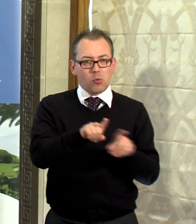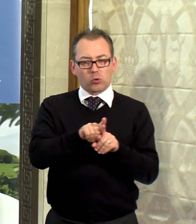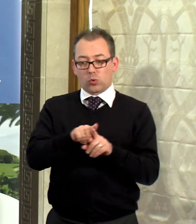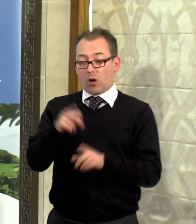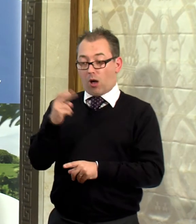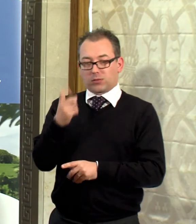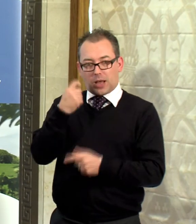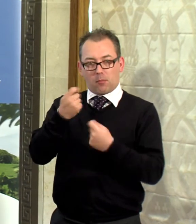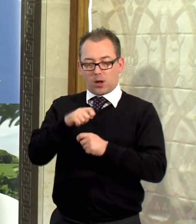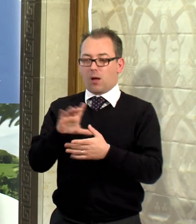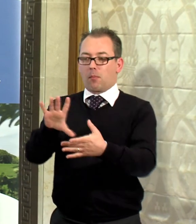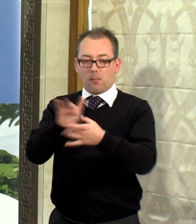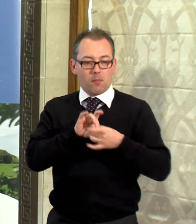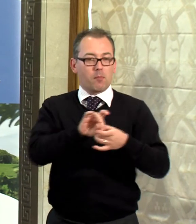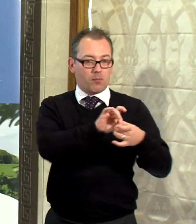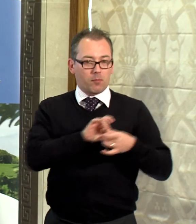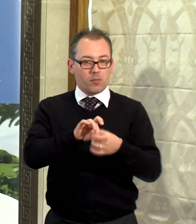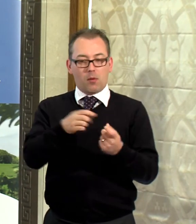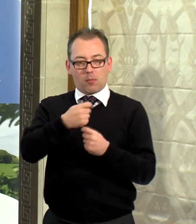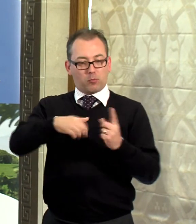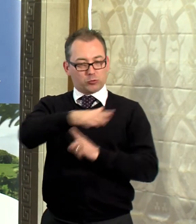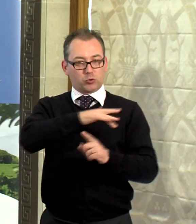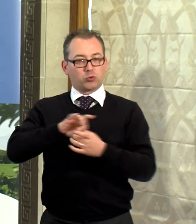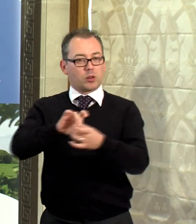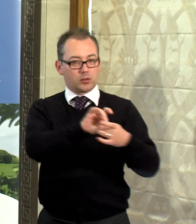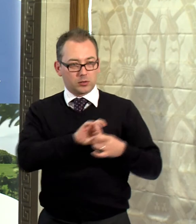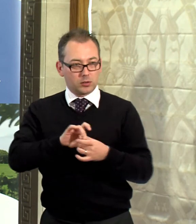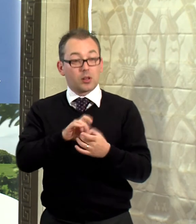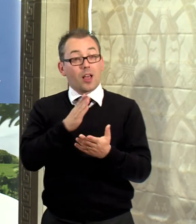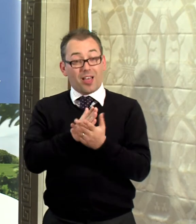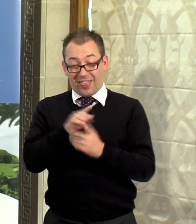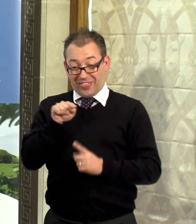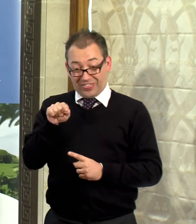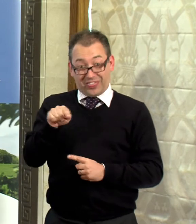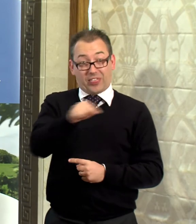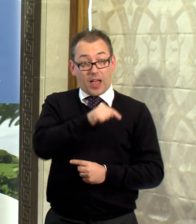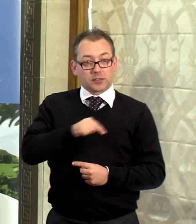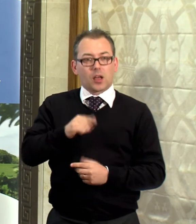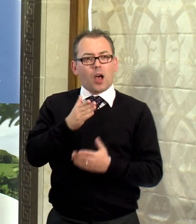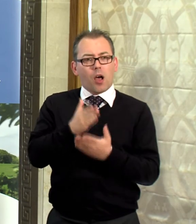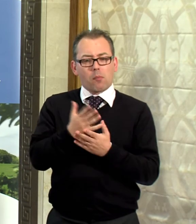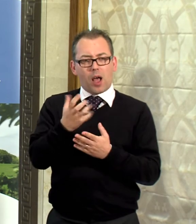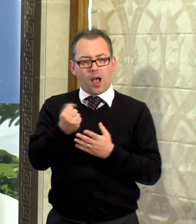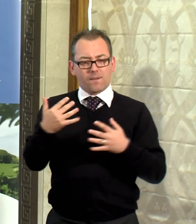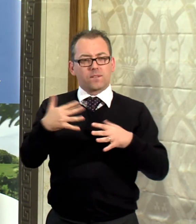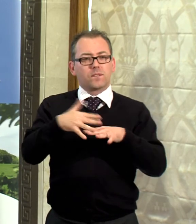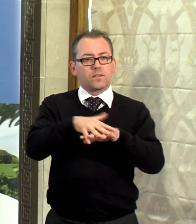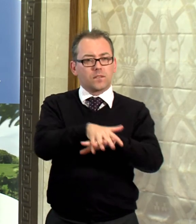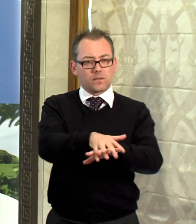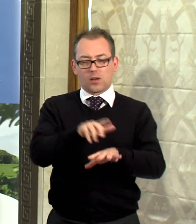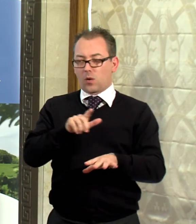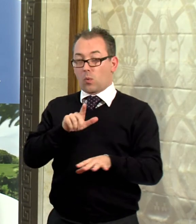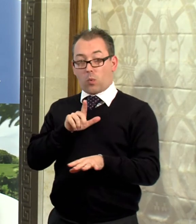together, to promote social cohesion, all of which are closely intertwined with discussions